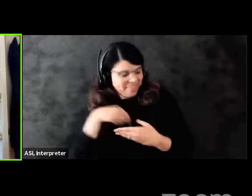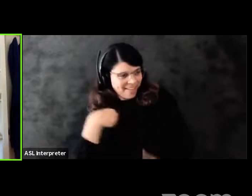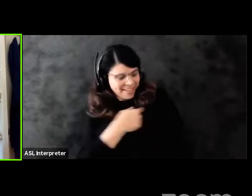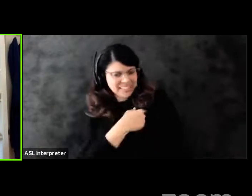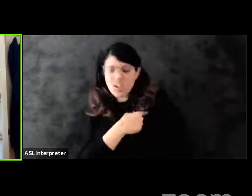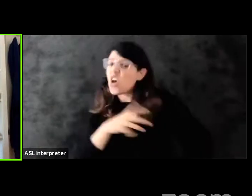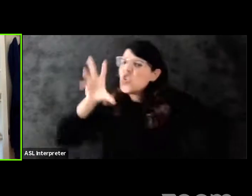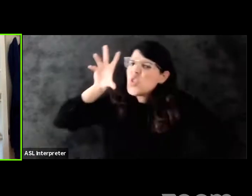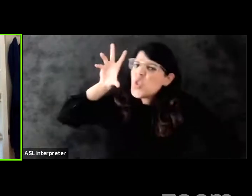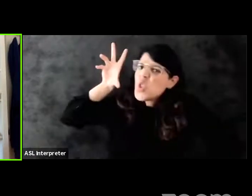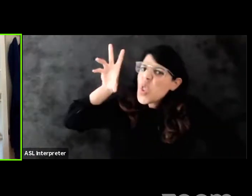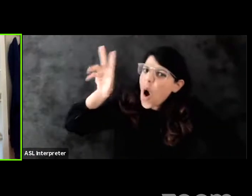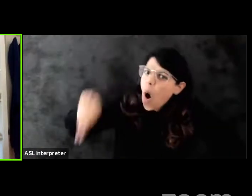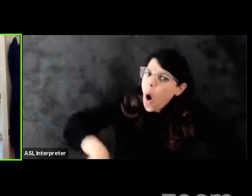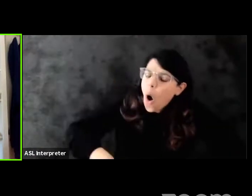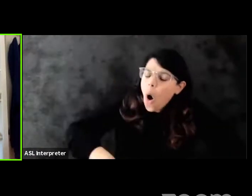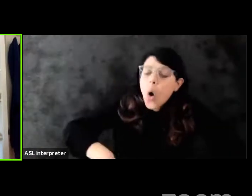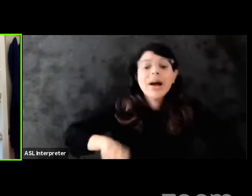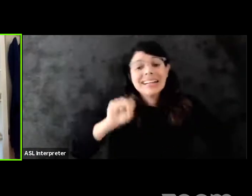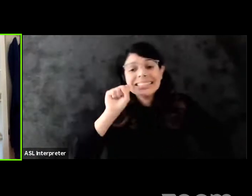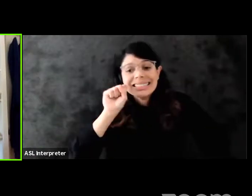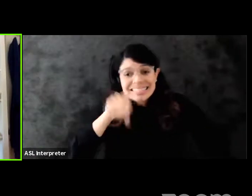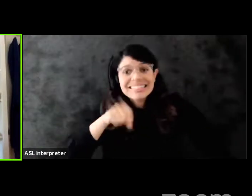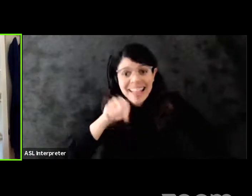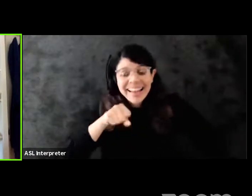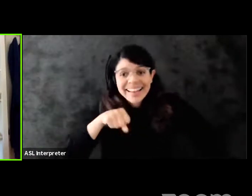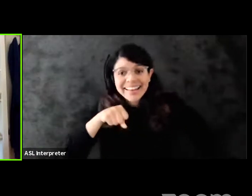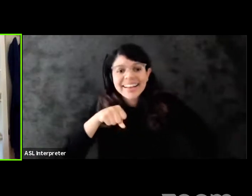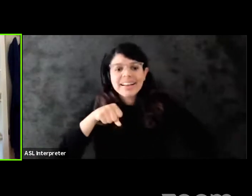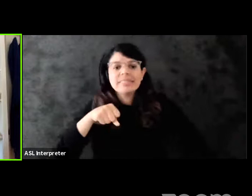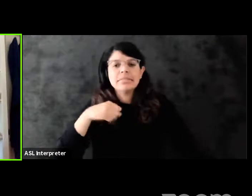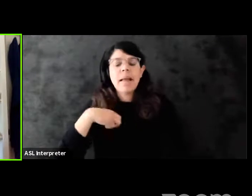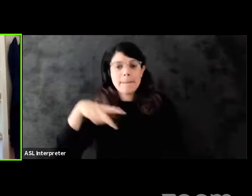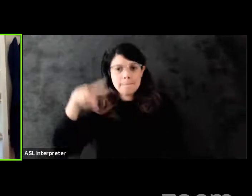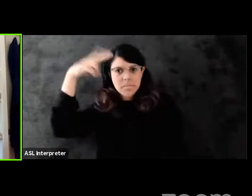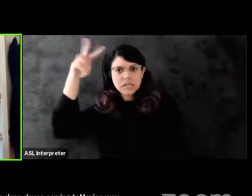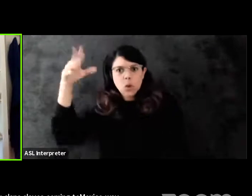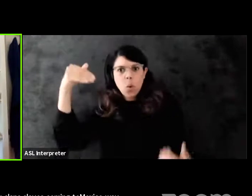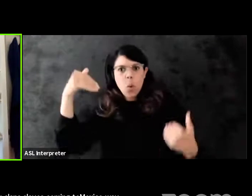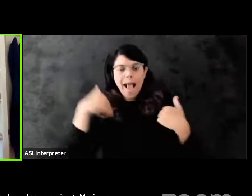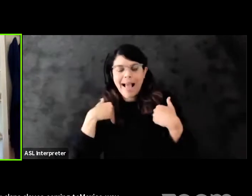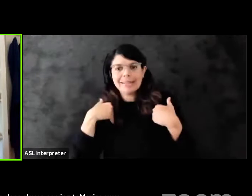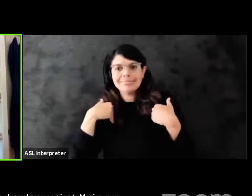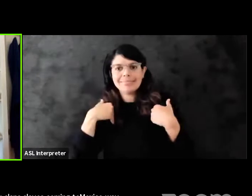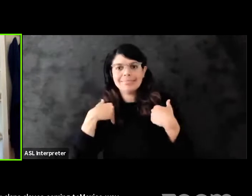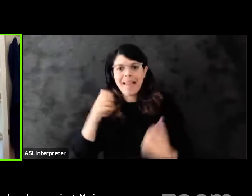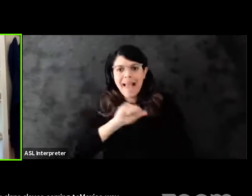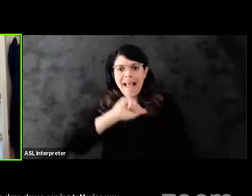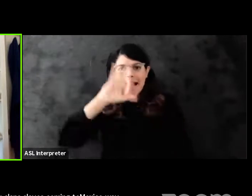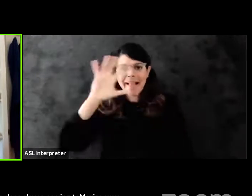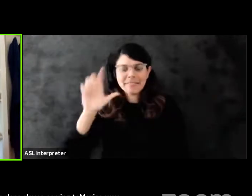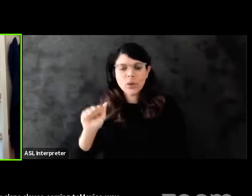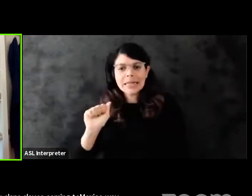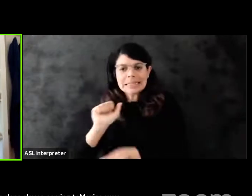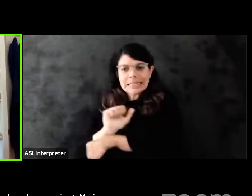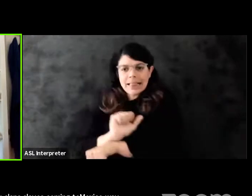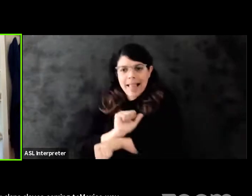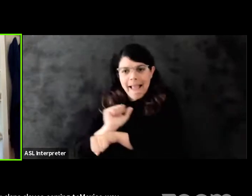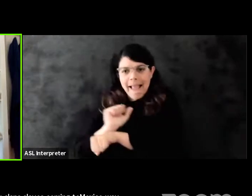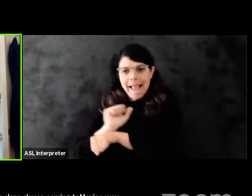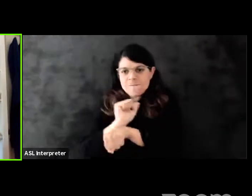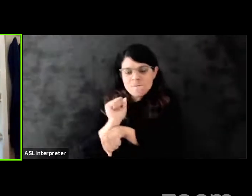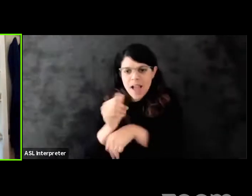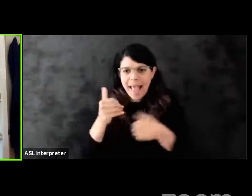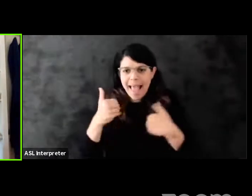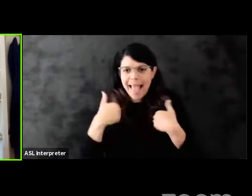way back when. And that we do have a lot of Black and brown connections, more than one. In my own family, I said, one